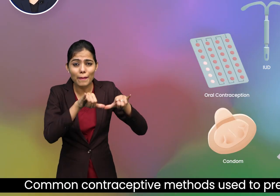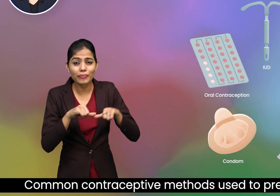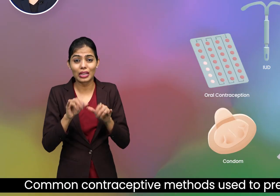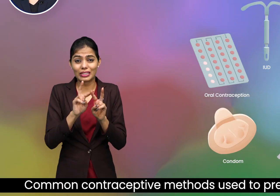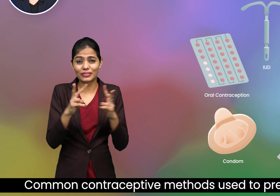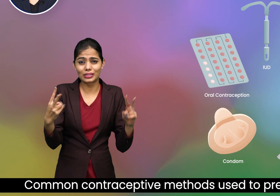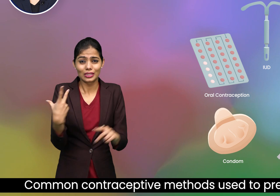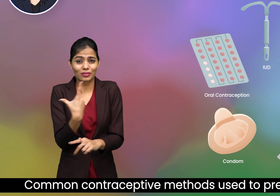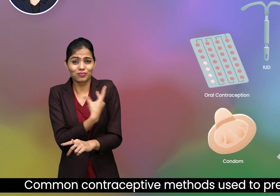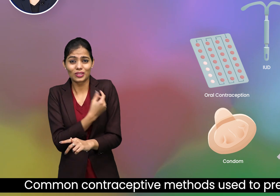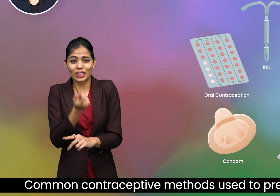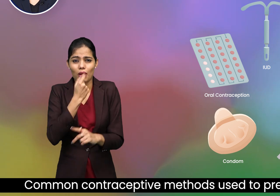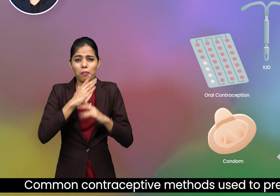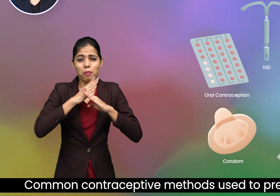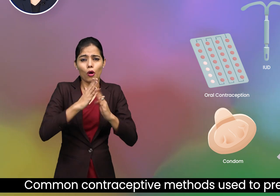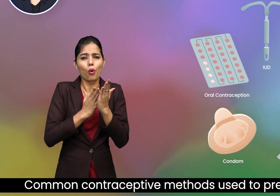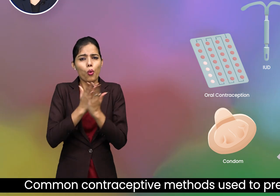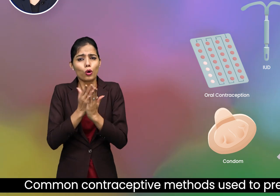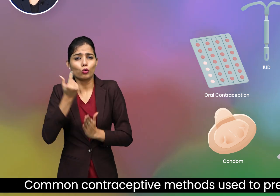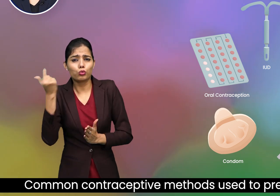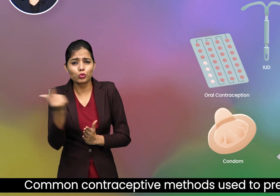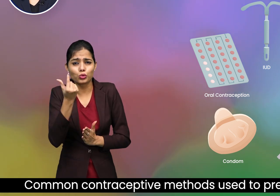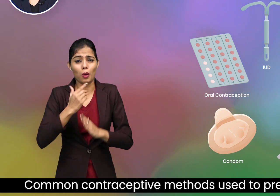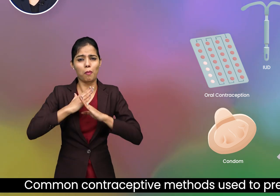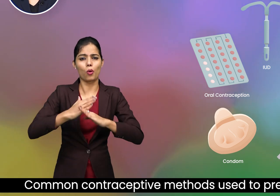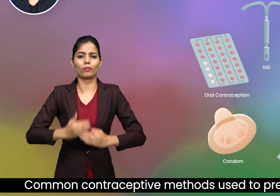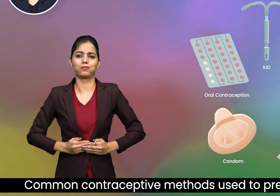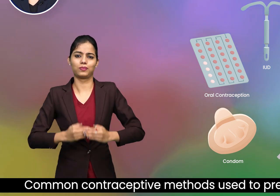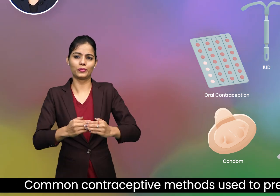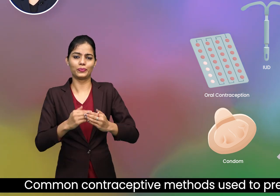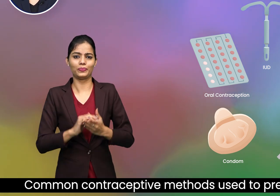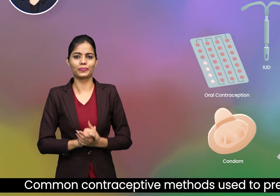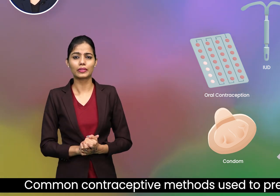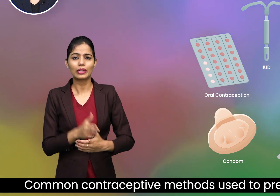Common contraceptive methods used to prevent pregnancy are